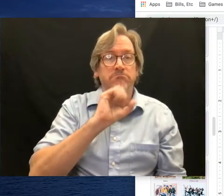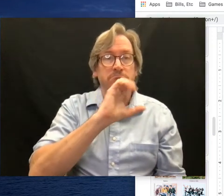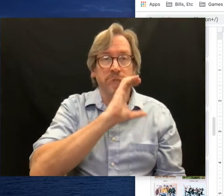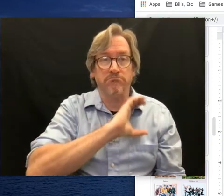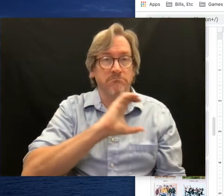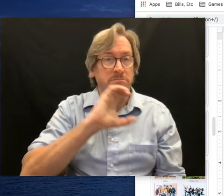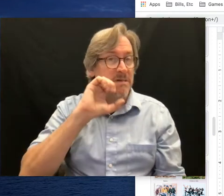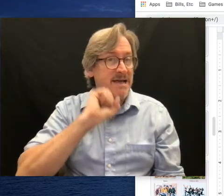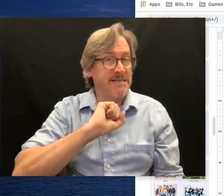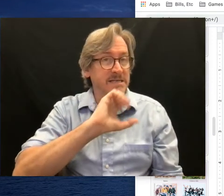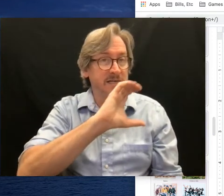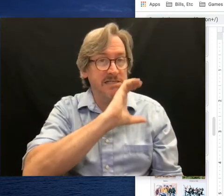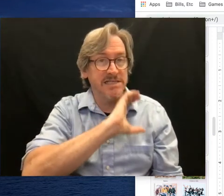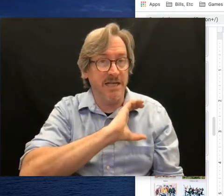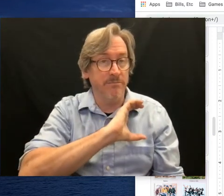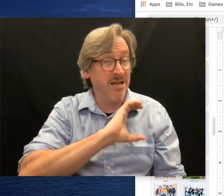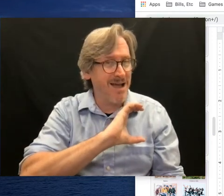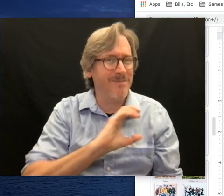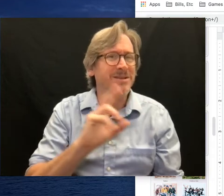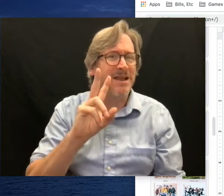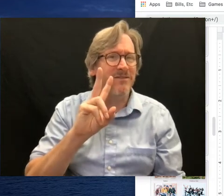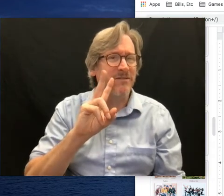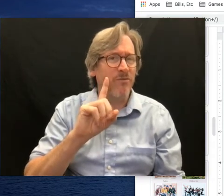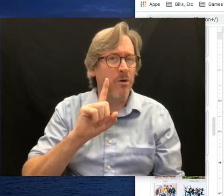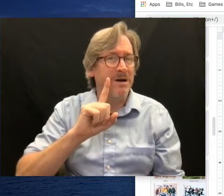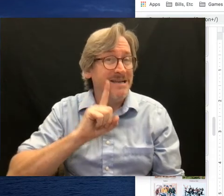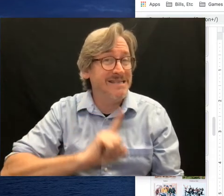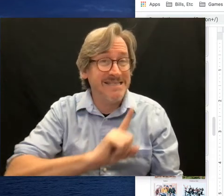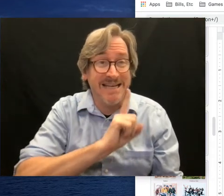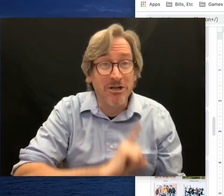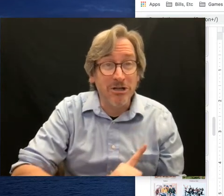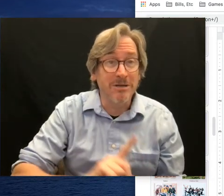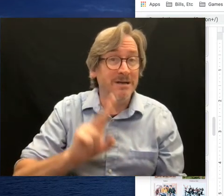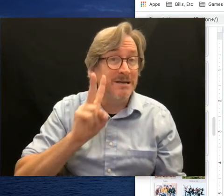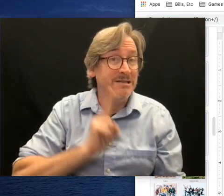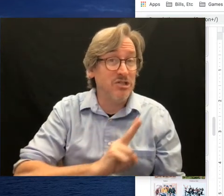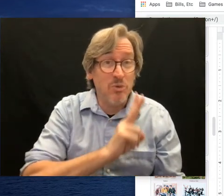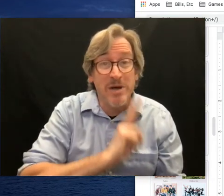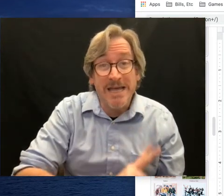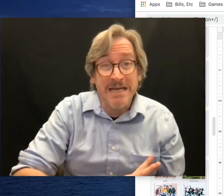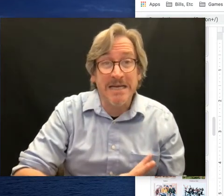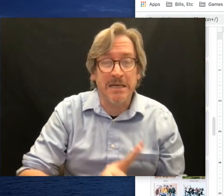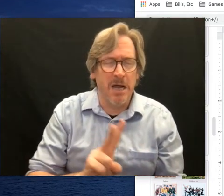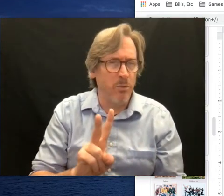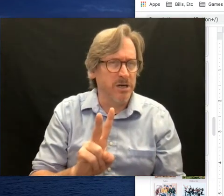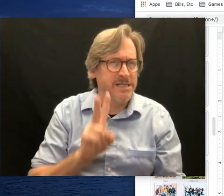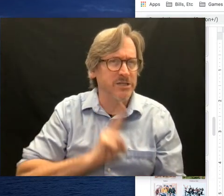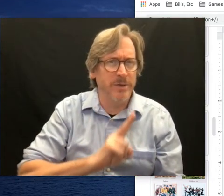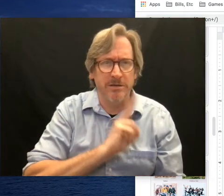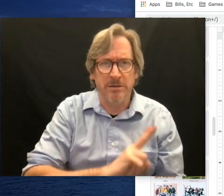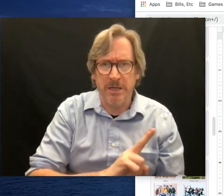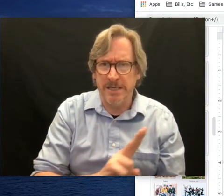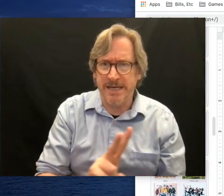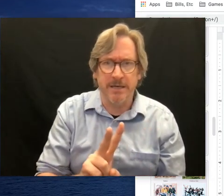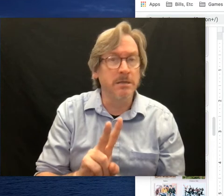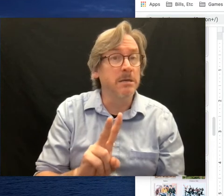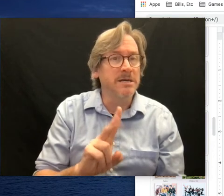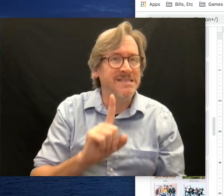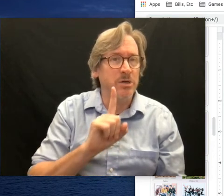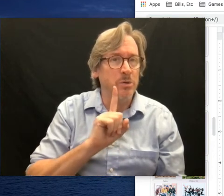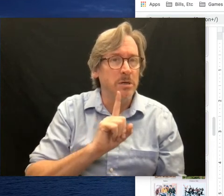SC, kind of like for single Twin, we're going to see twin in a